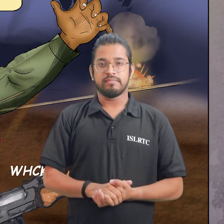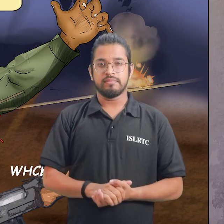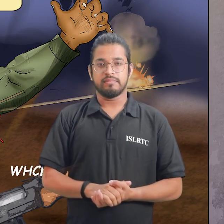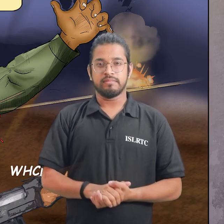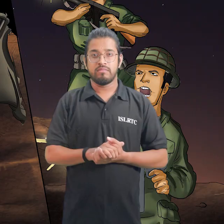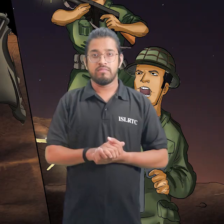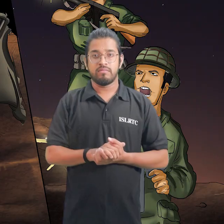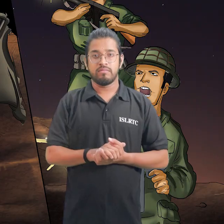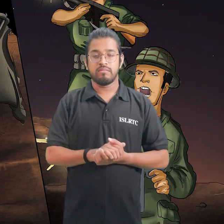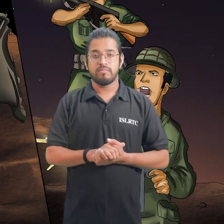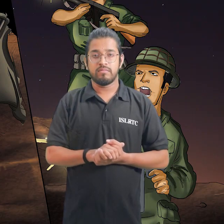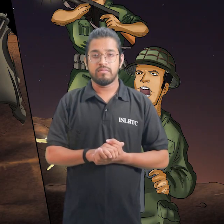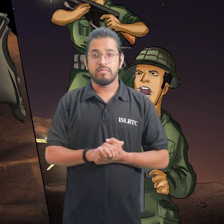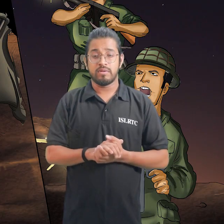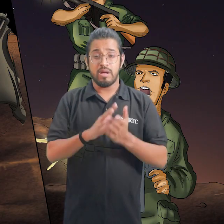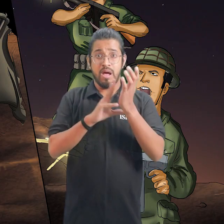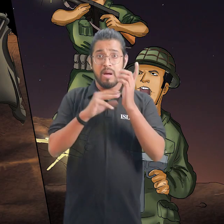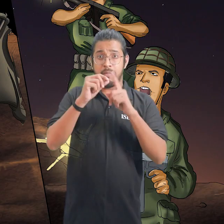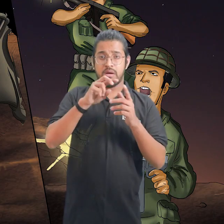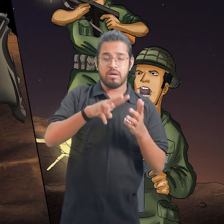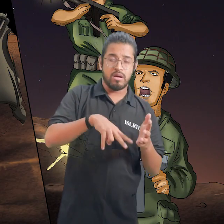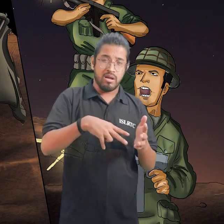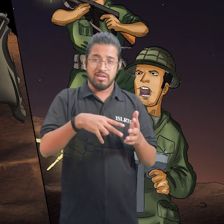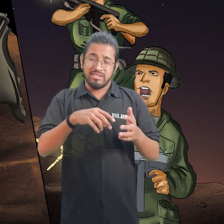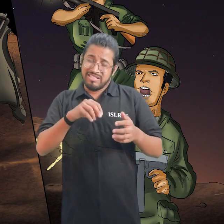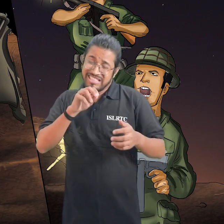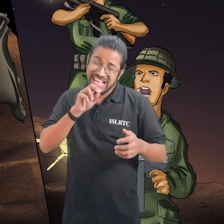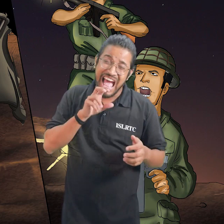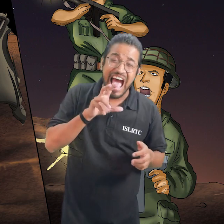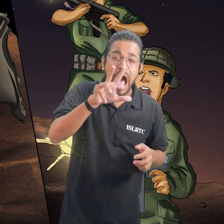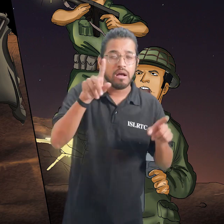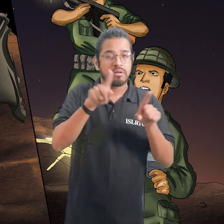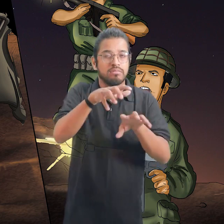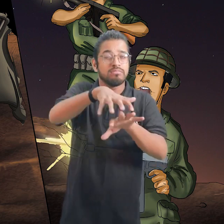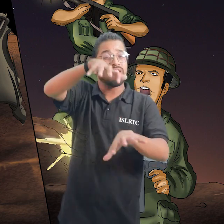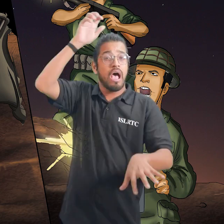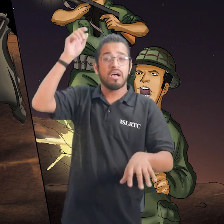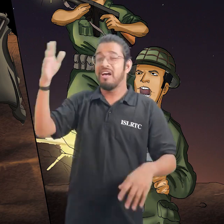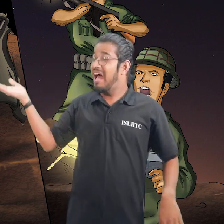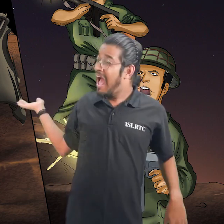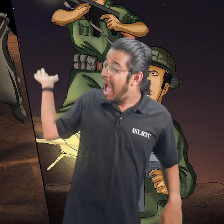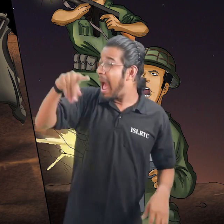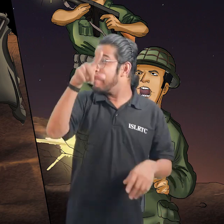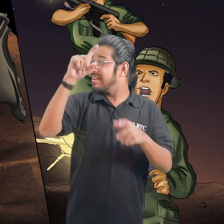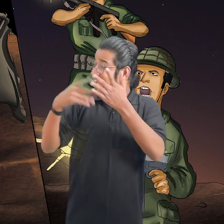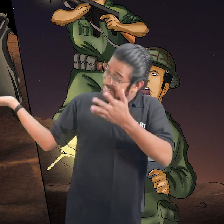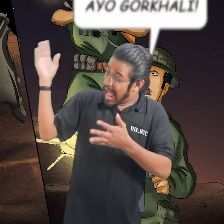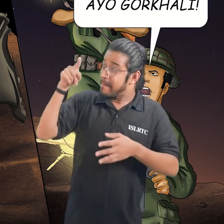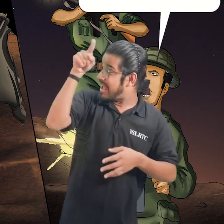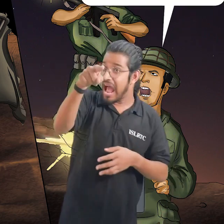the chest. As the lion fell, the last command to brave Gorkha soldiers rang out